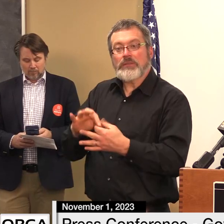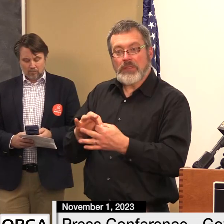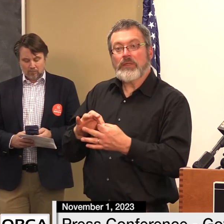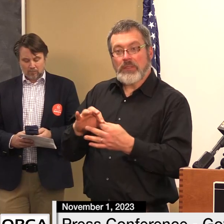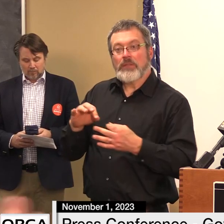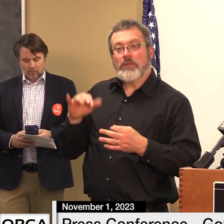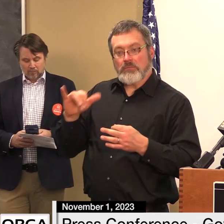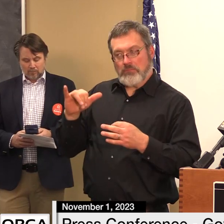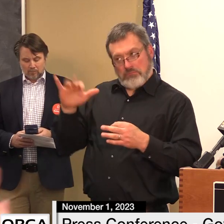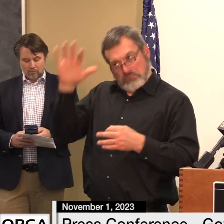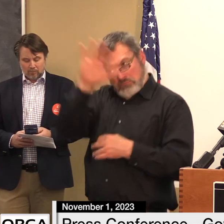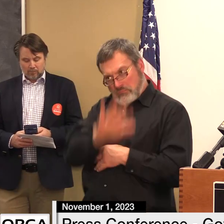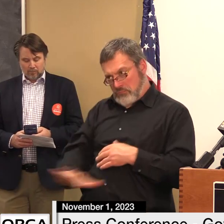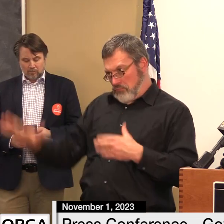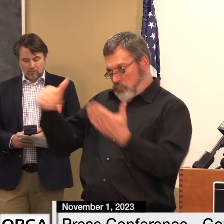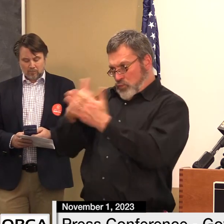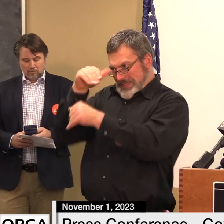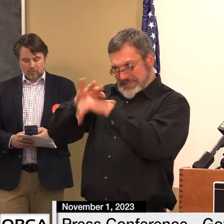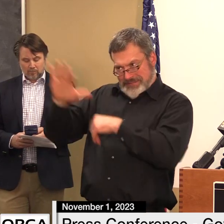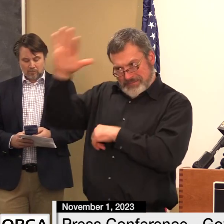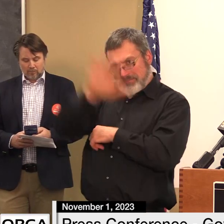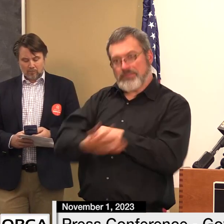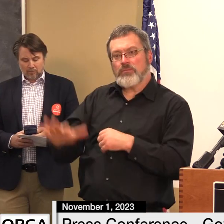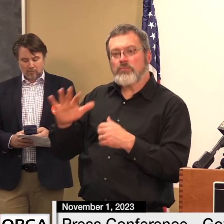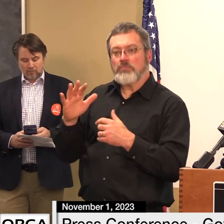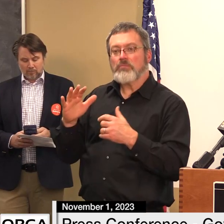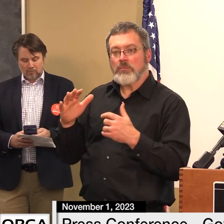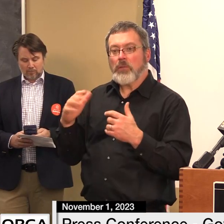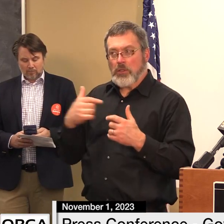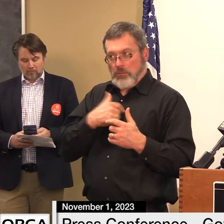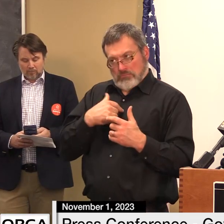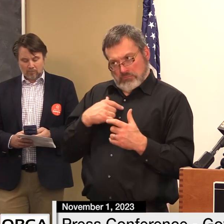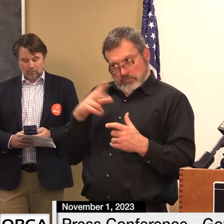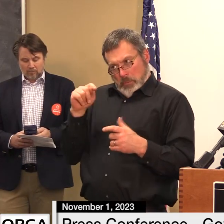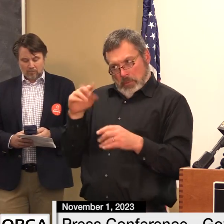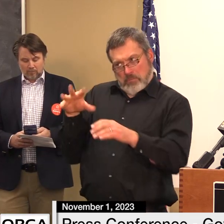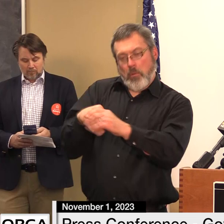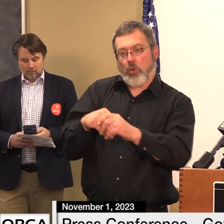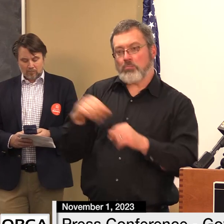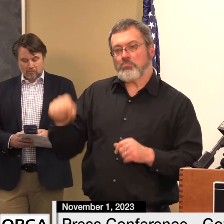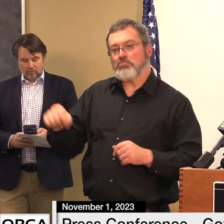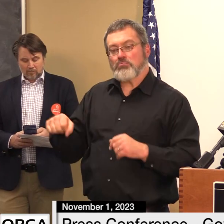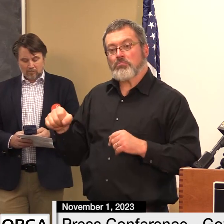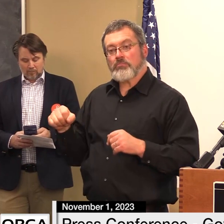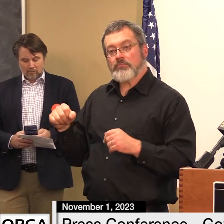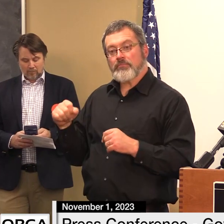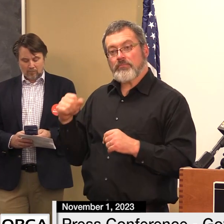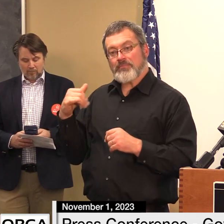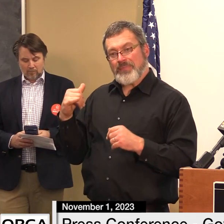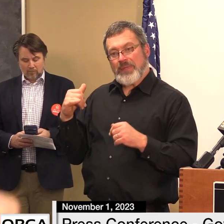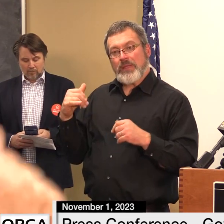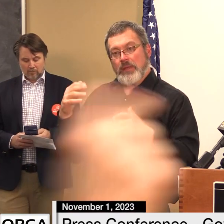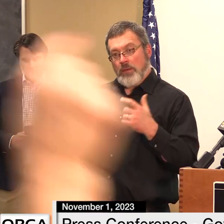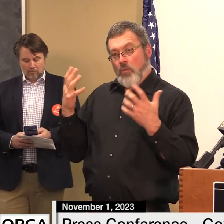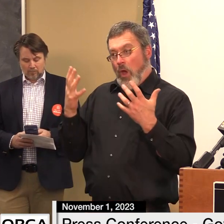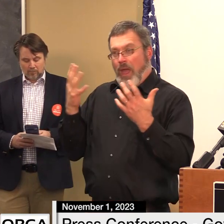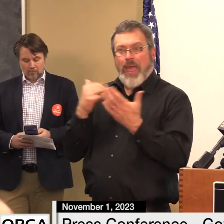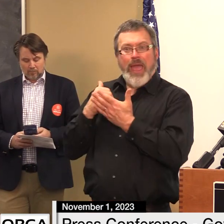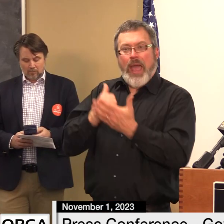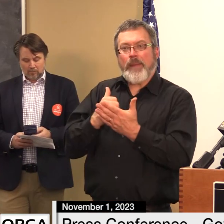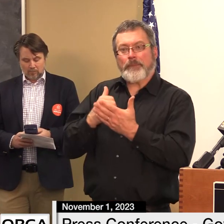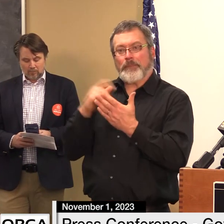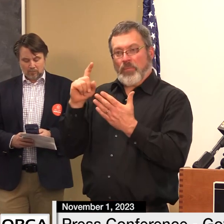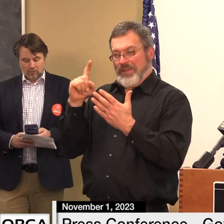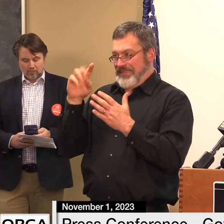So we're part of this, and I believe that it could be helpful to each and every state in New England.